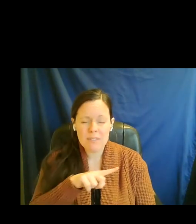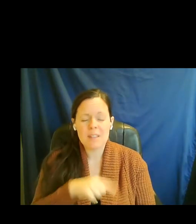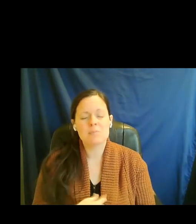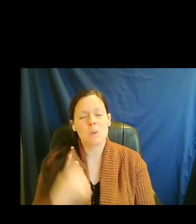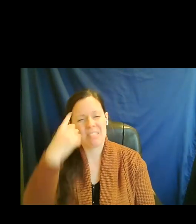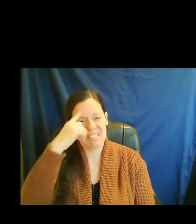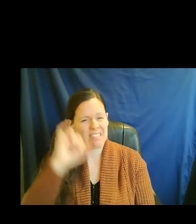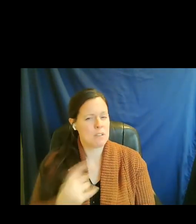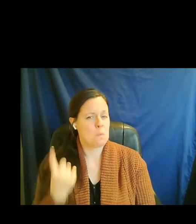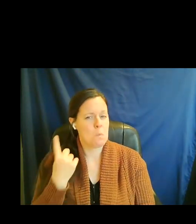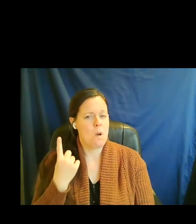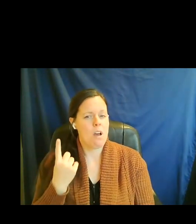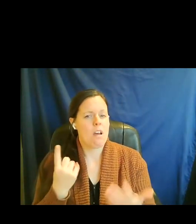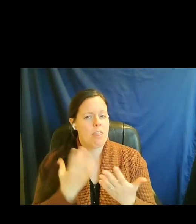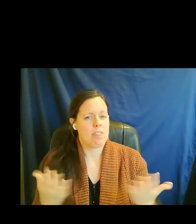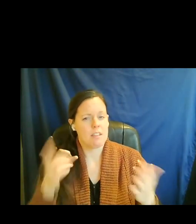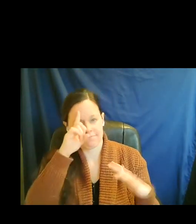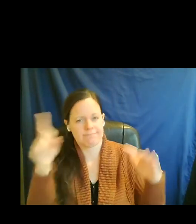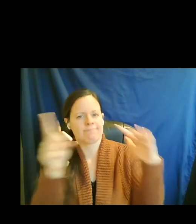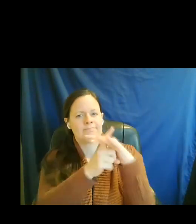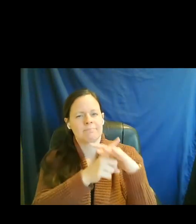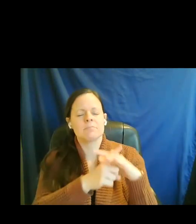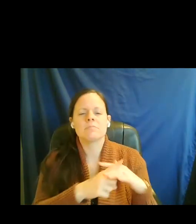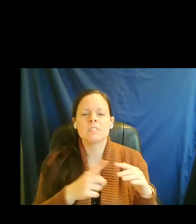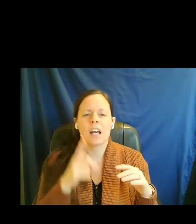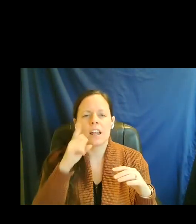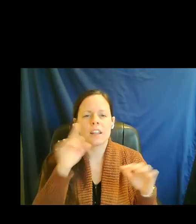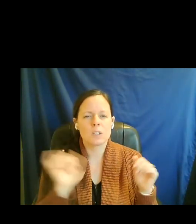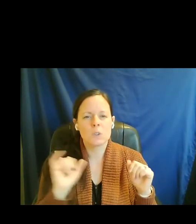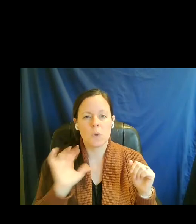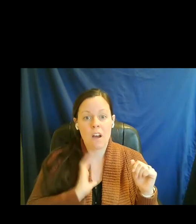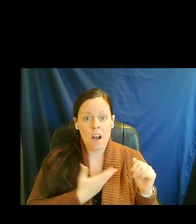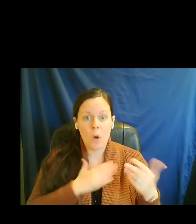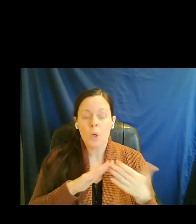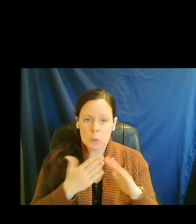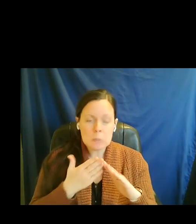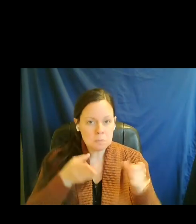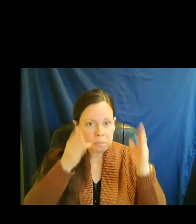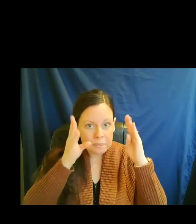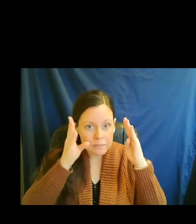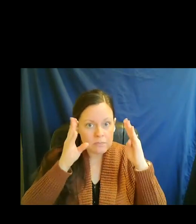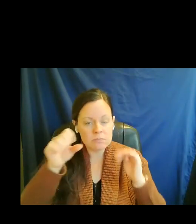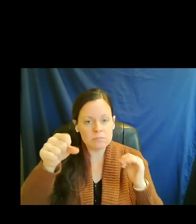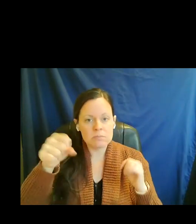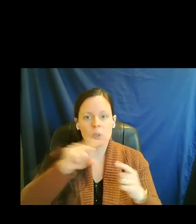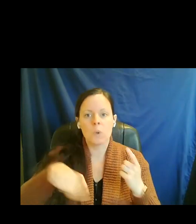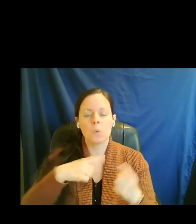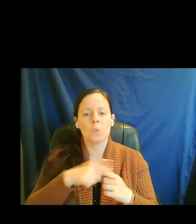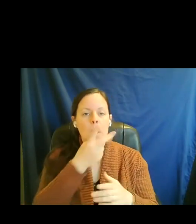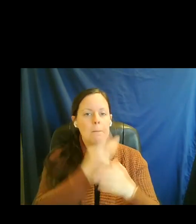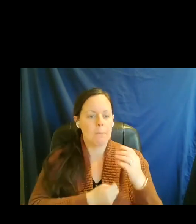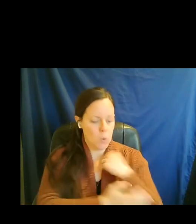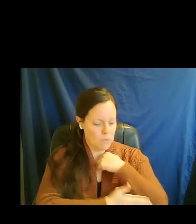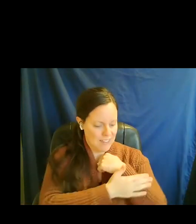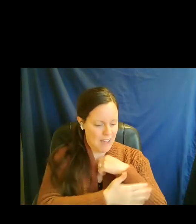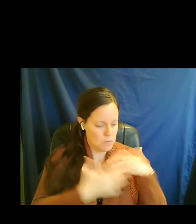one thing that comes to mind. I think just too, you know, our community is listening. When both the county health